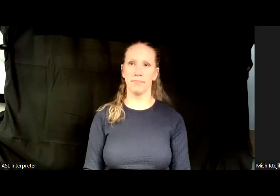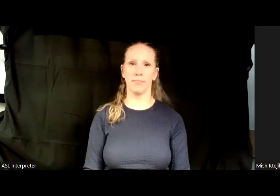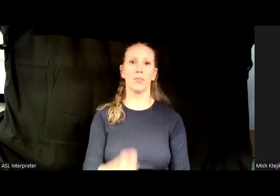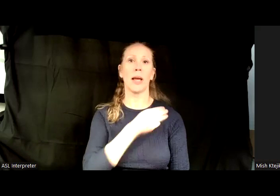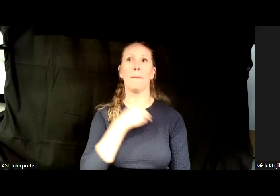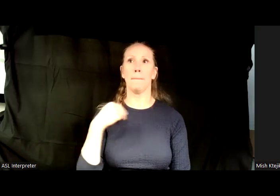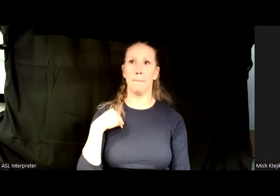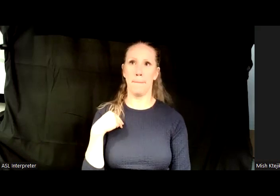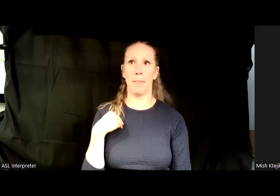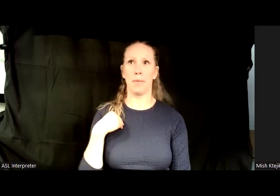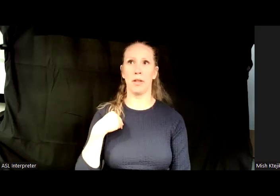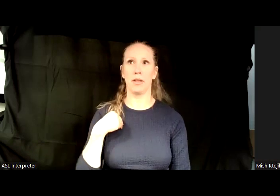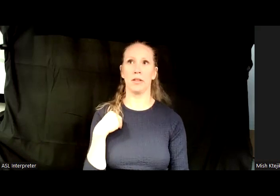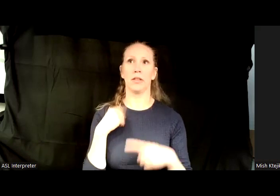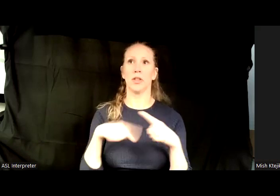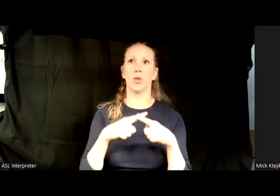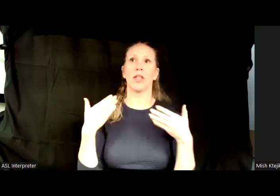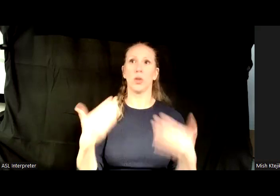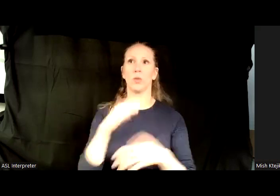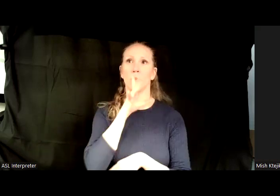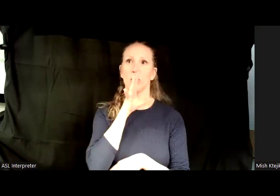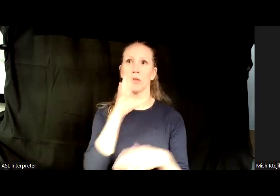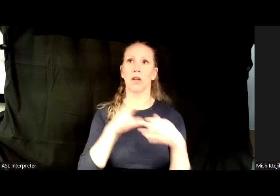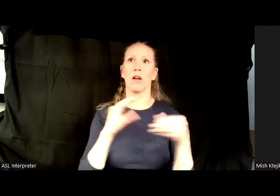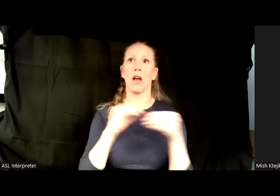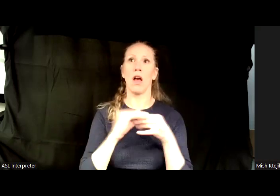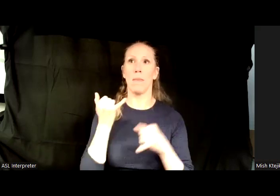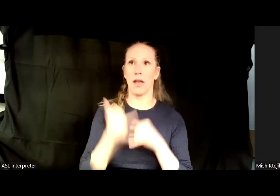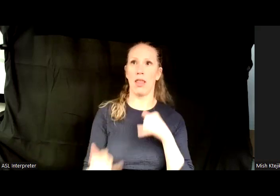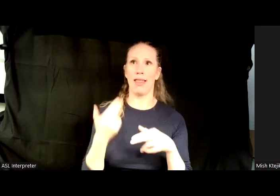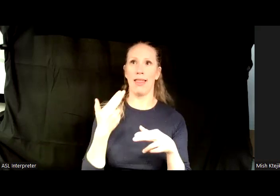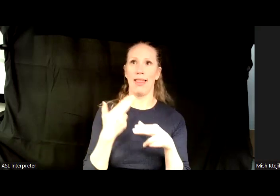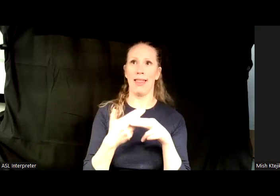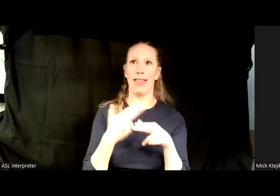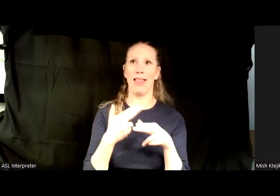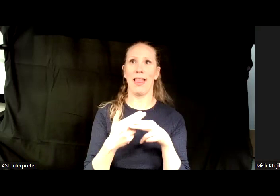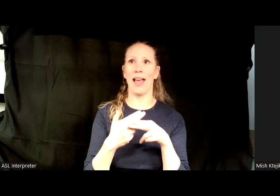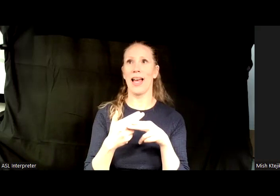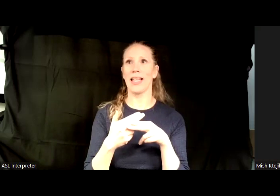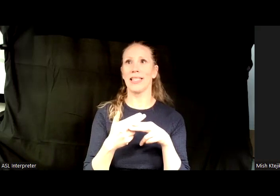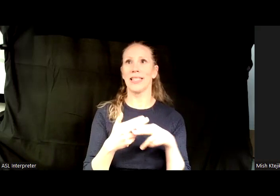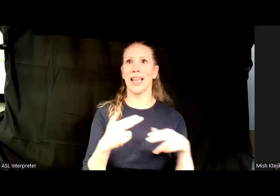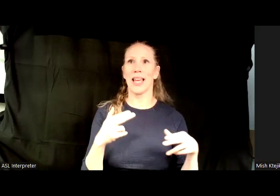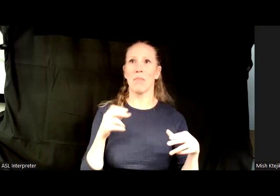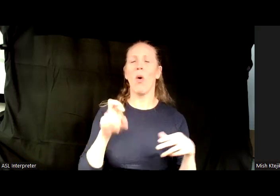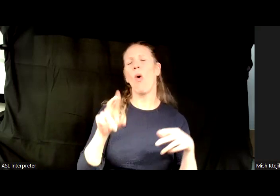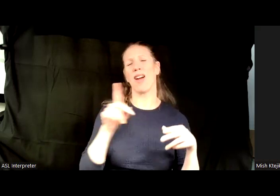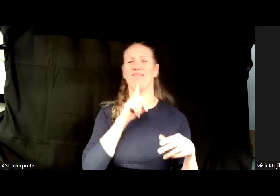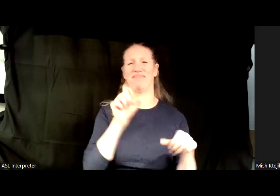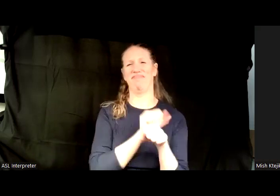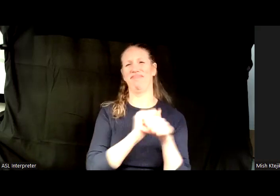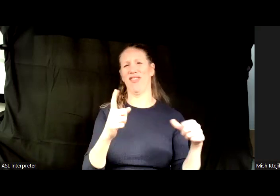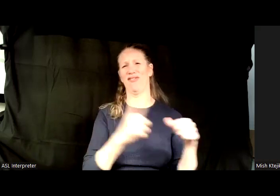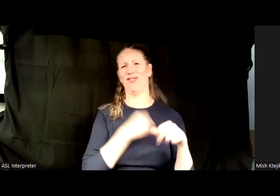Okay, members. When you wish to speak, please state your last name or really